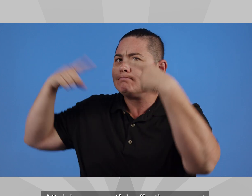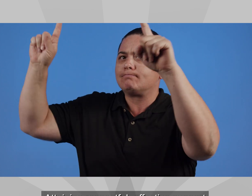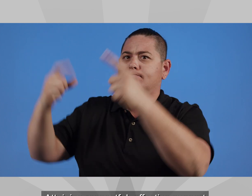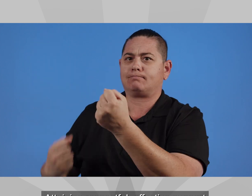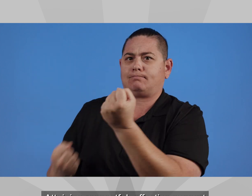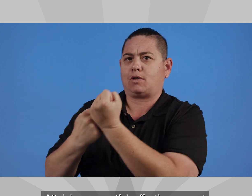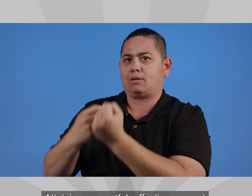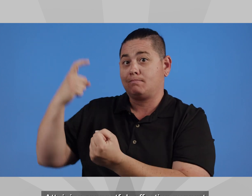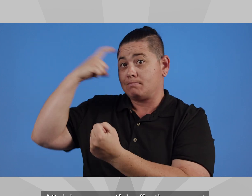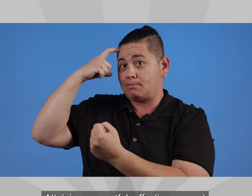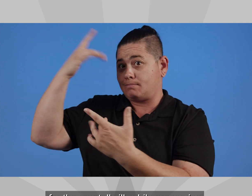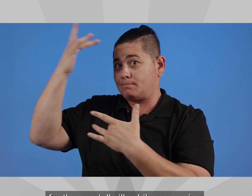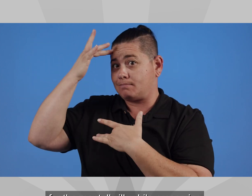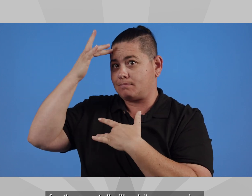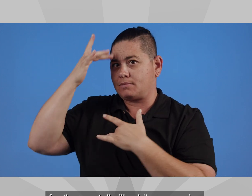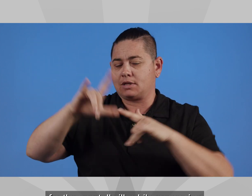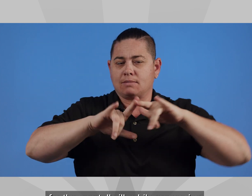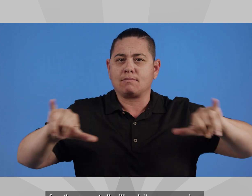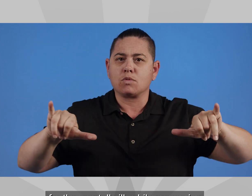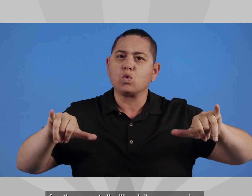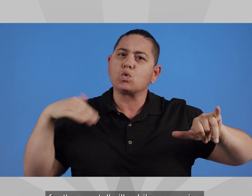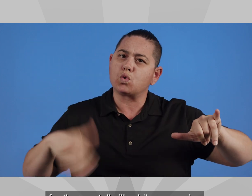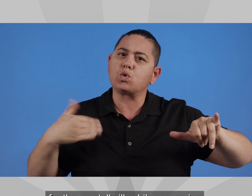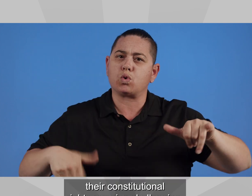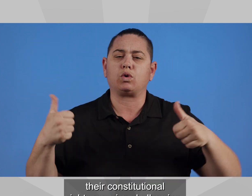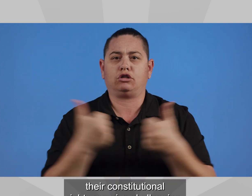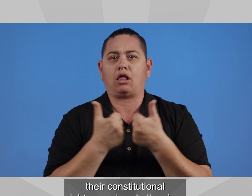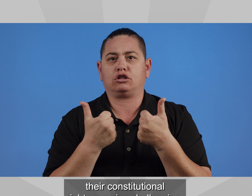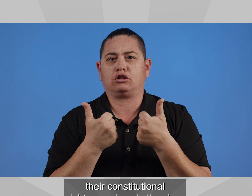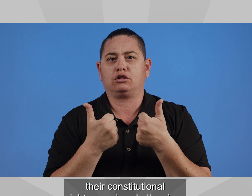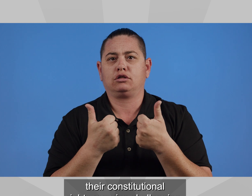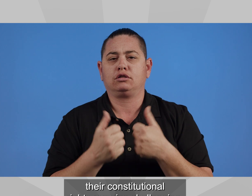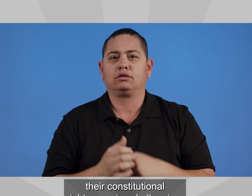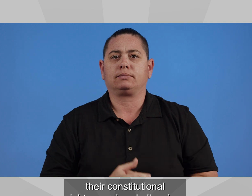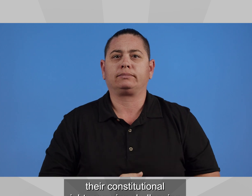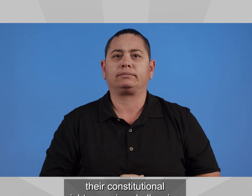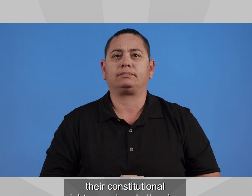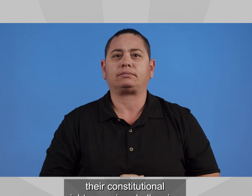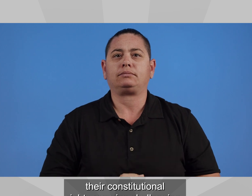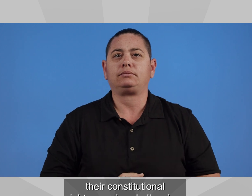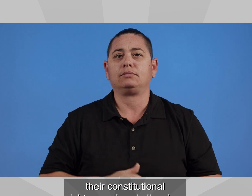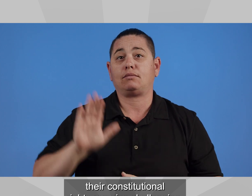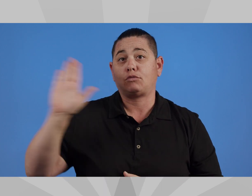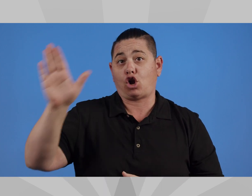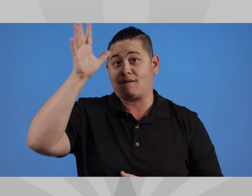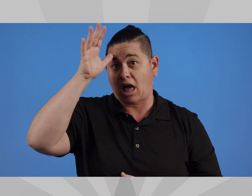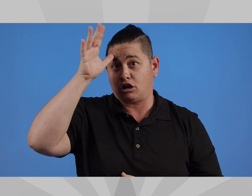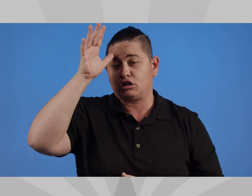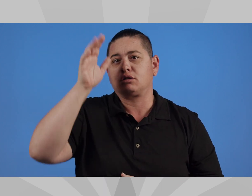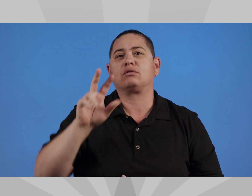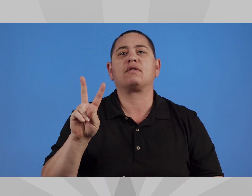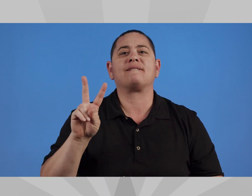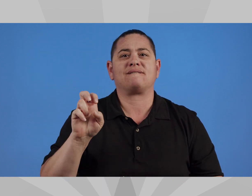Attaining respectful, effective support for the mentally ill while preserving their constitutional rights remains challenging.